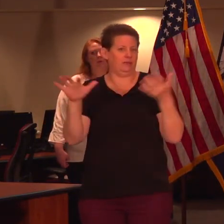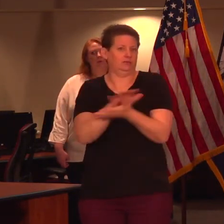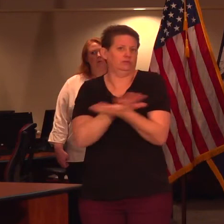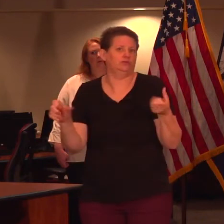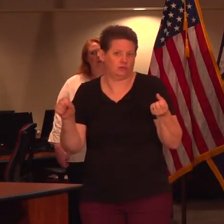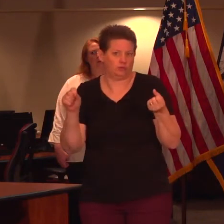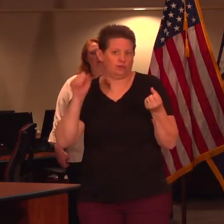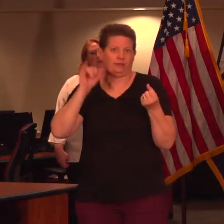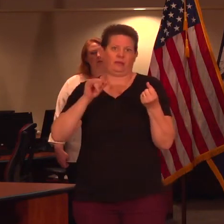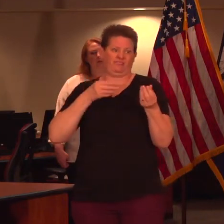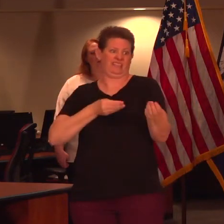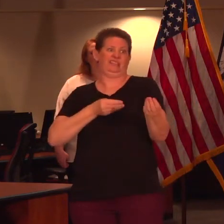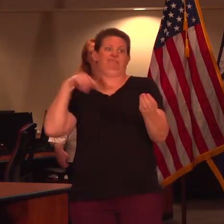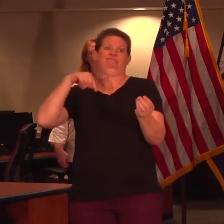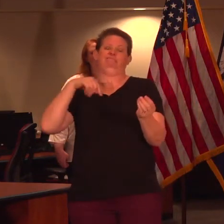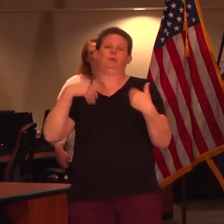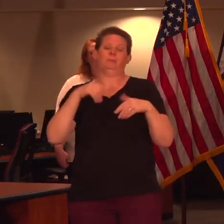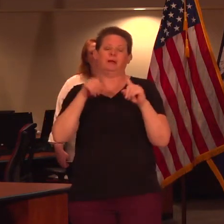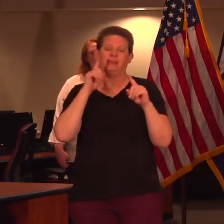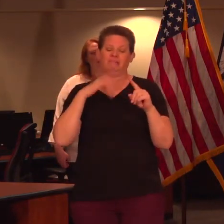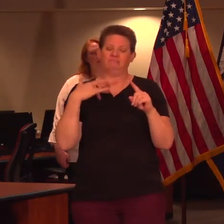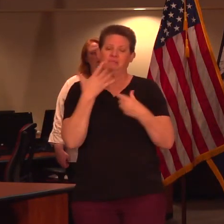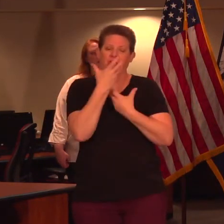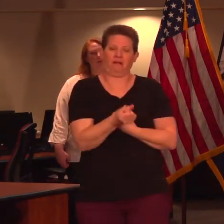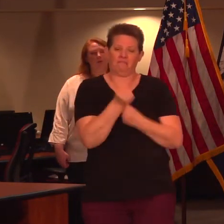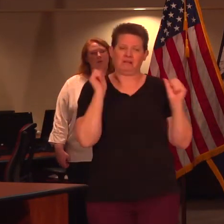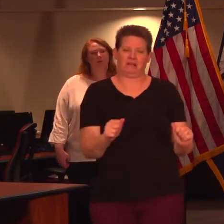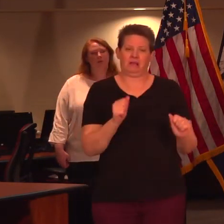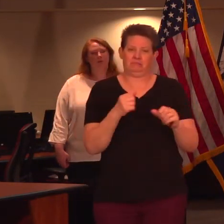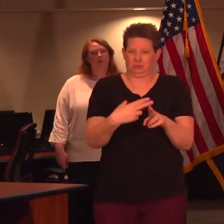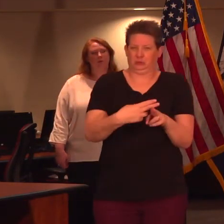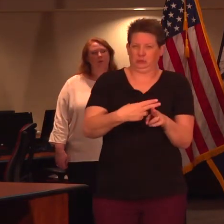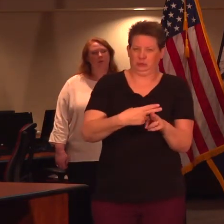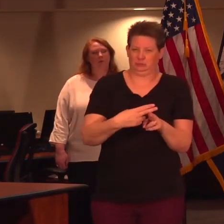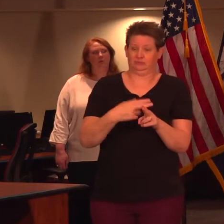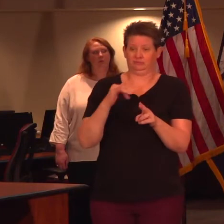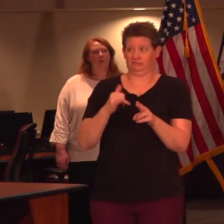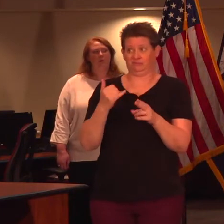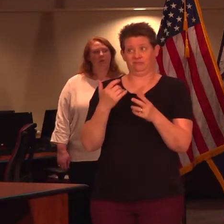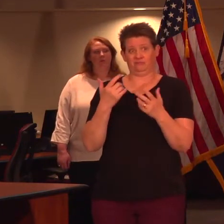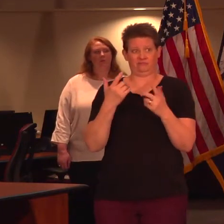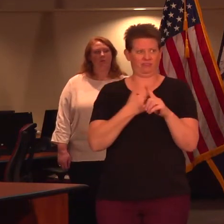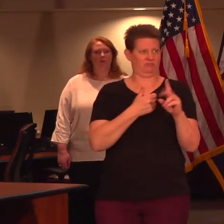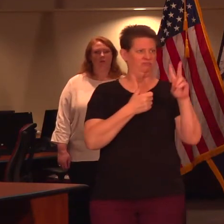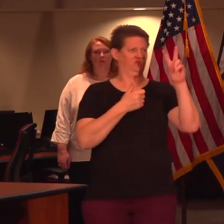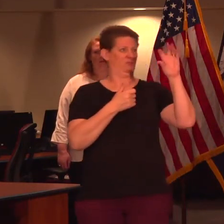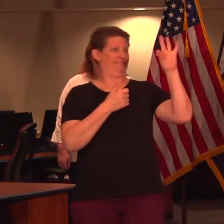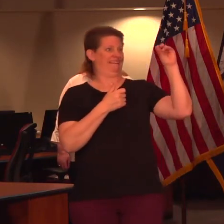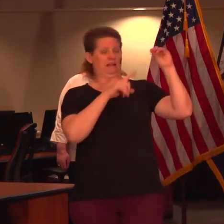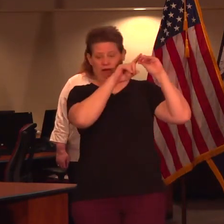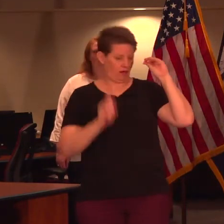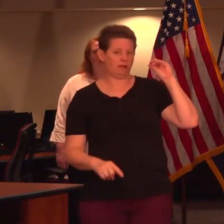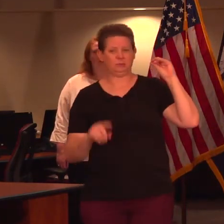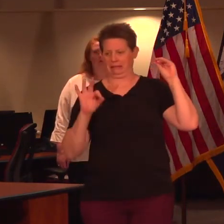destroyed, but they're pretty confident that they can get this done fairly quickly. And, that's a pretty big drop from 290 down to